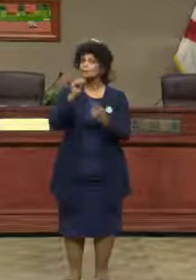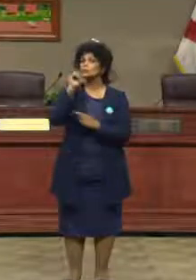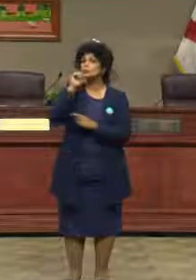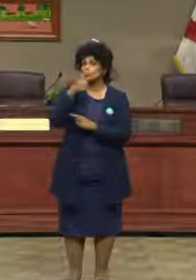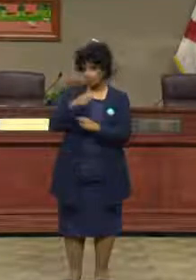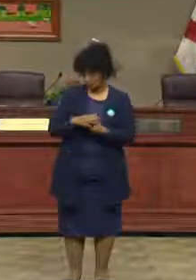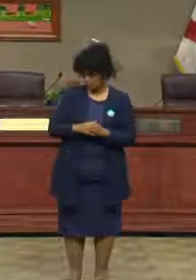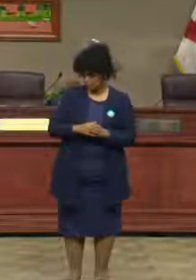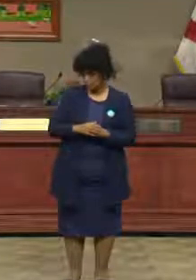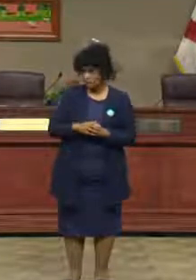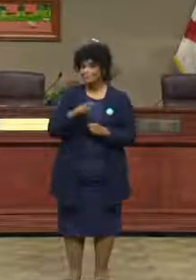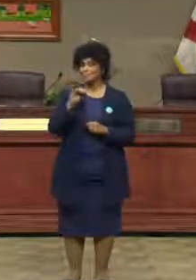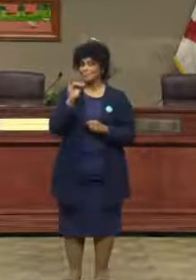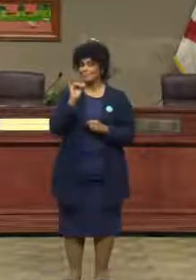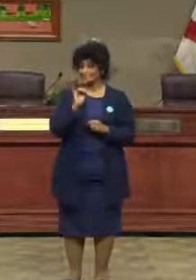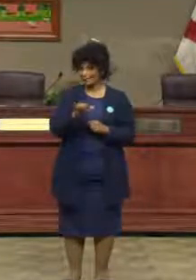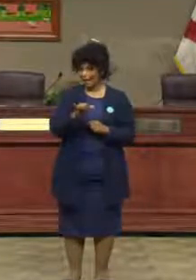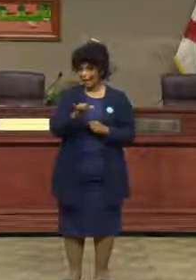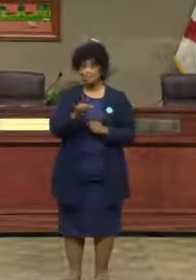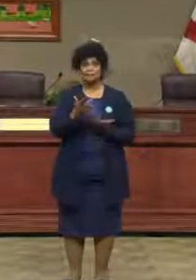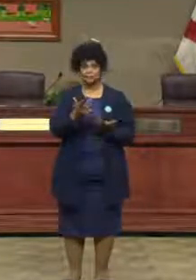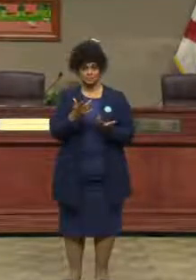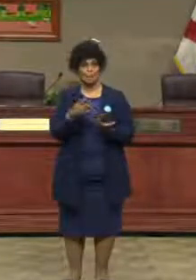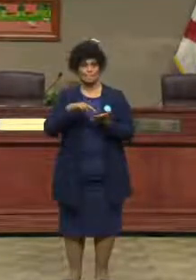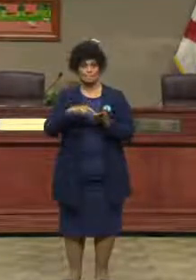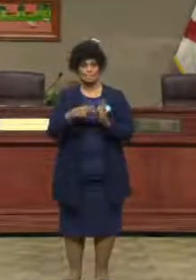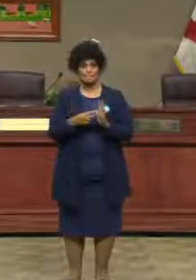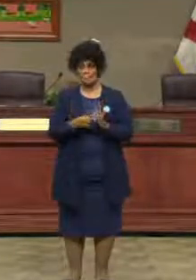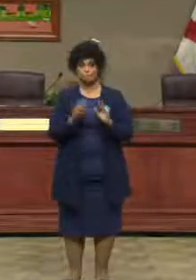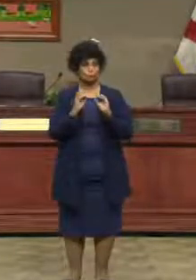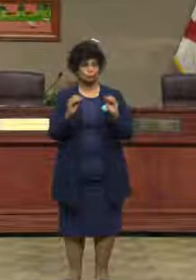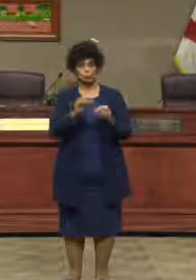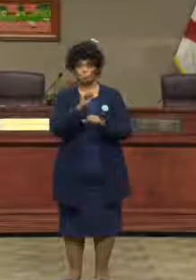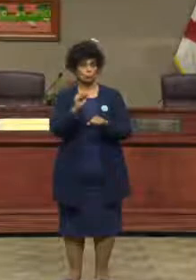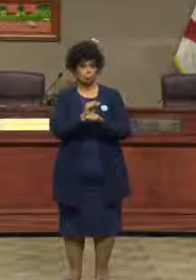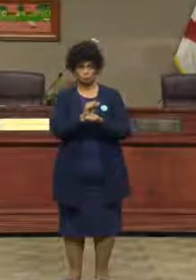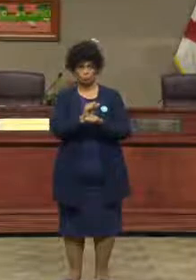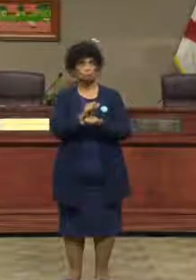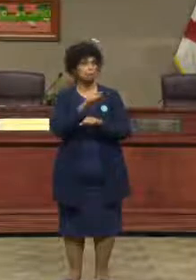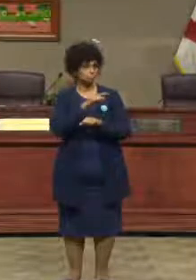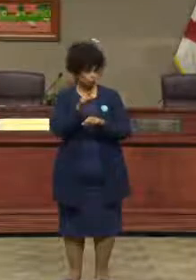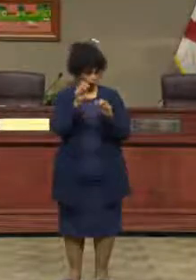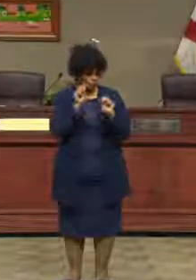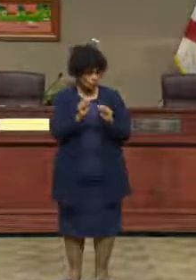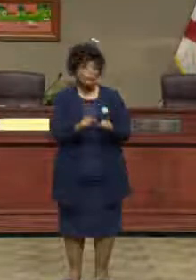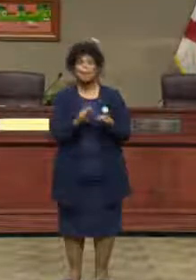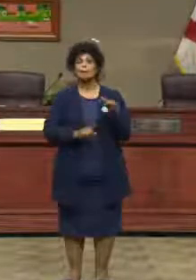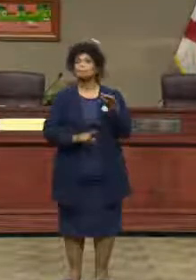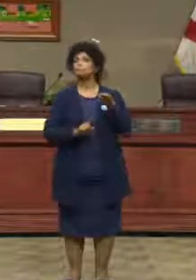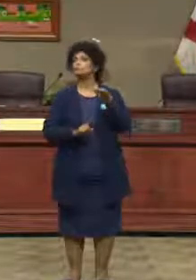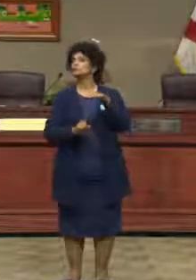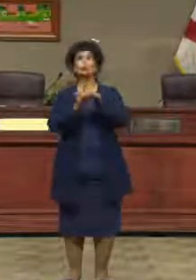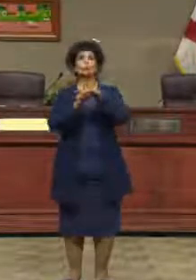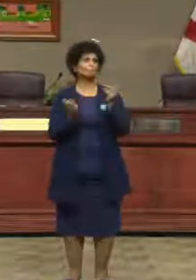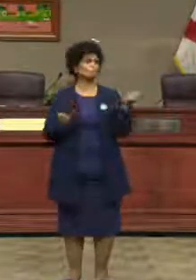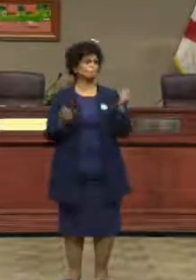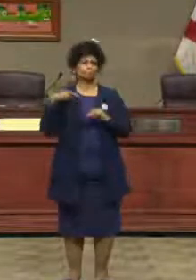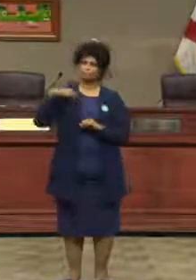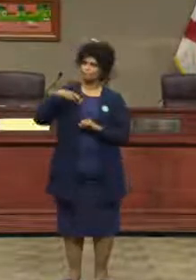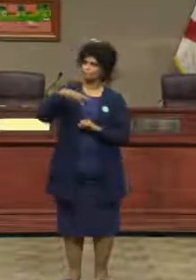vaccination event is walk-up only. In other words, no appointment is necessary. Since Monday, more than